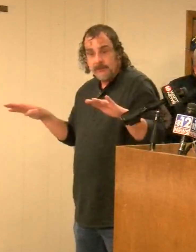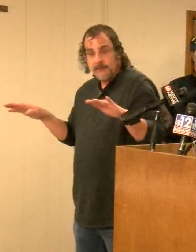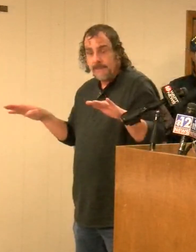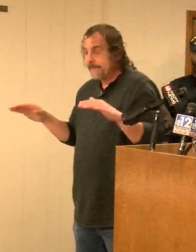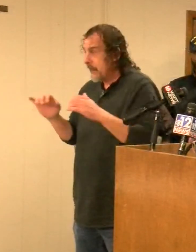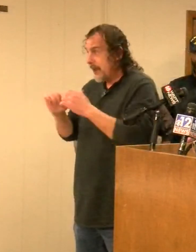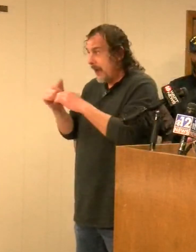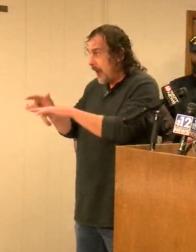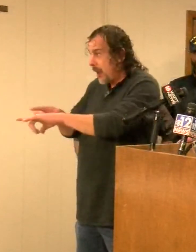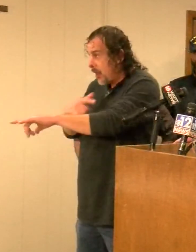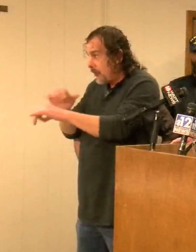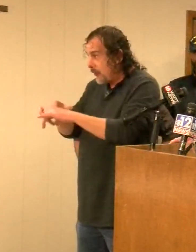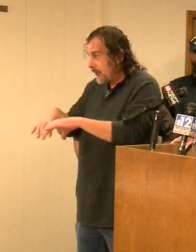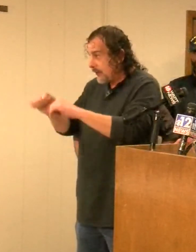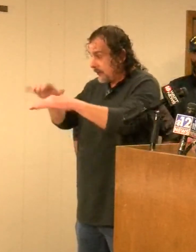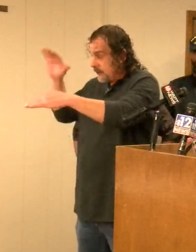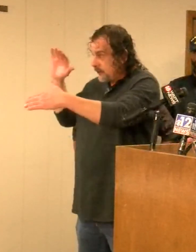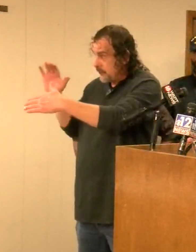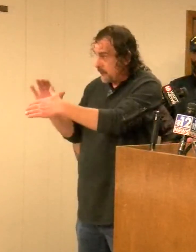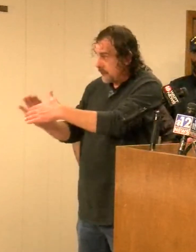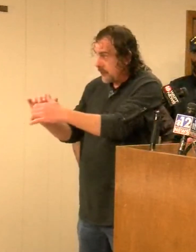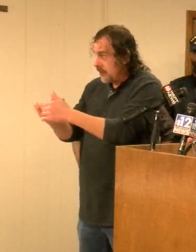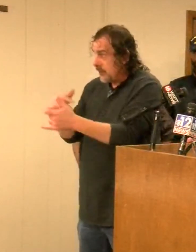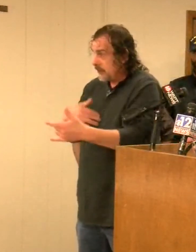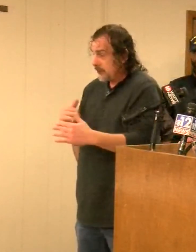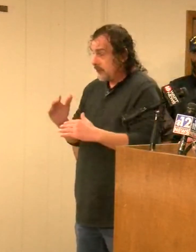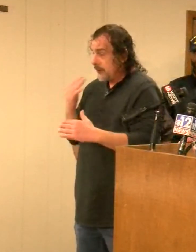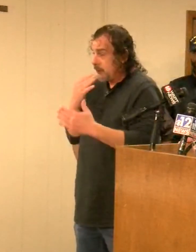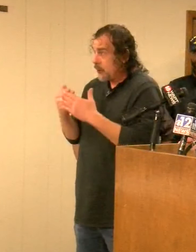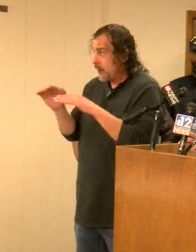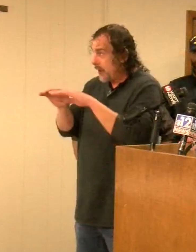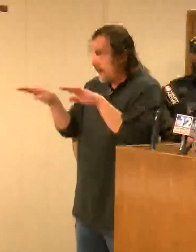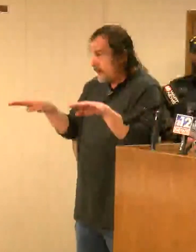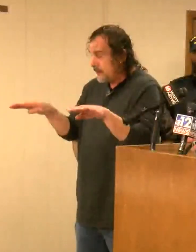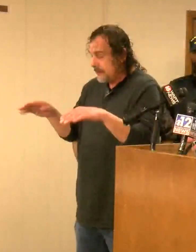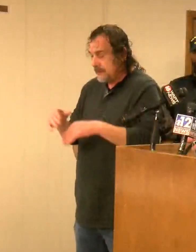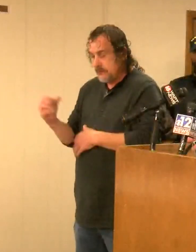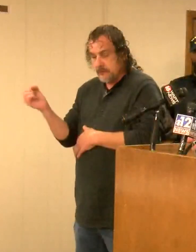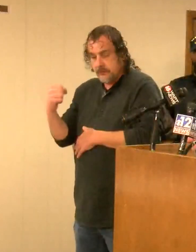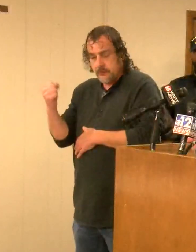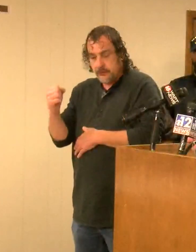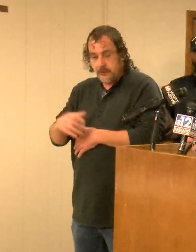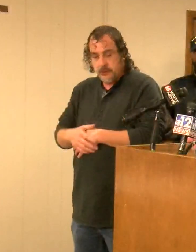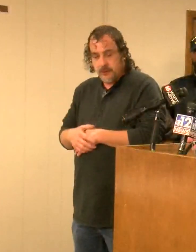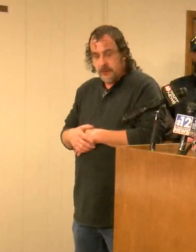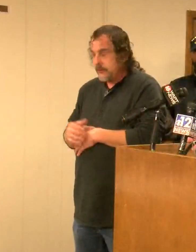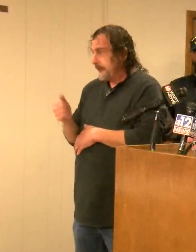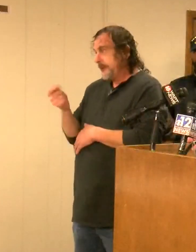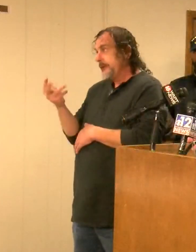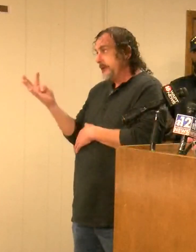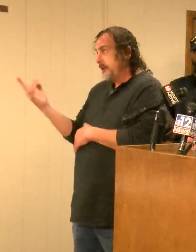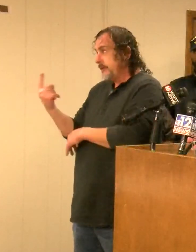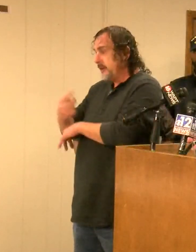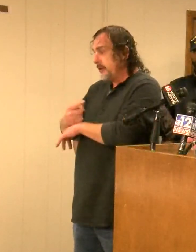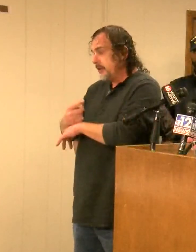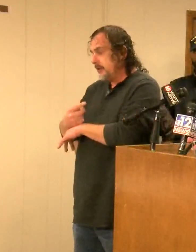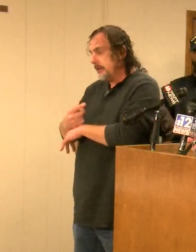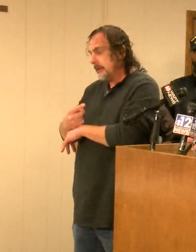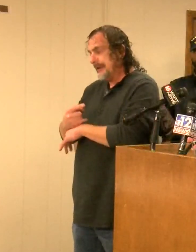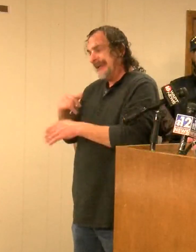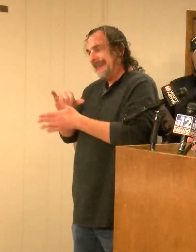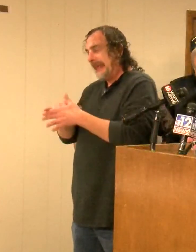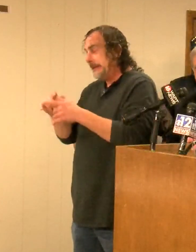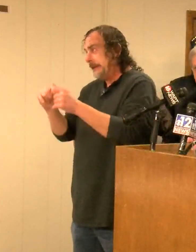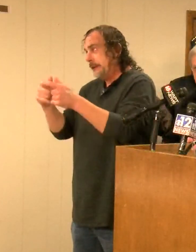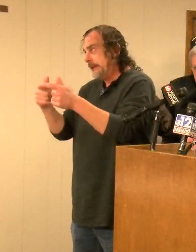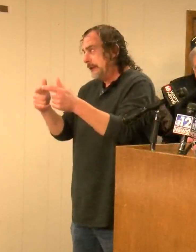How long will it take for us to reduce the levels to a comfortable level? Yes, sir. Several days at the